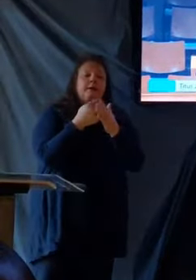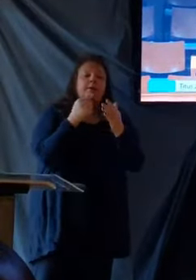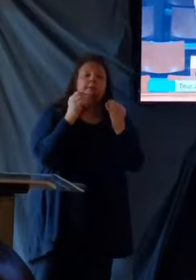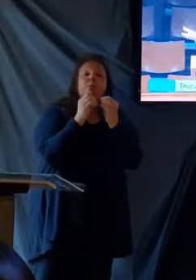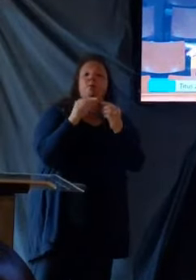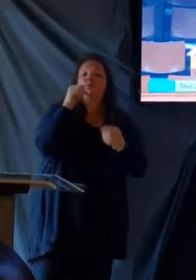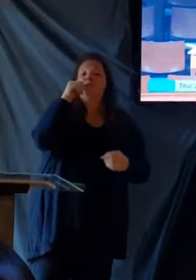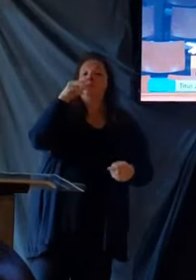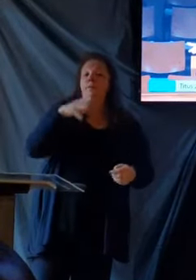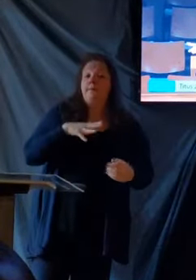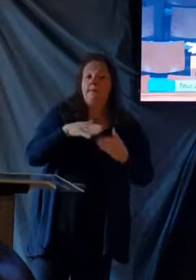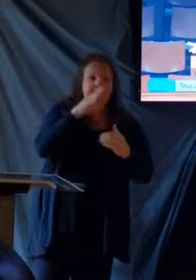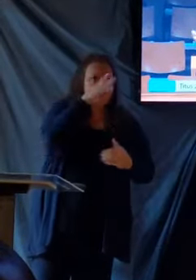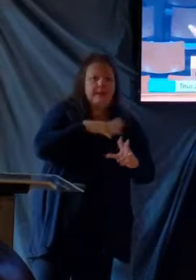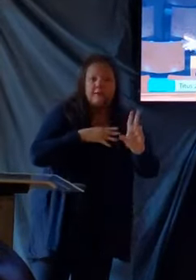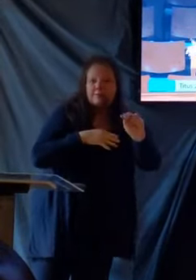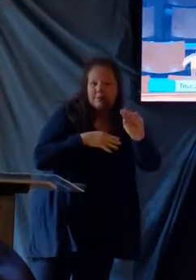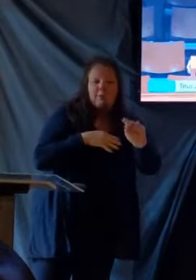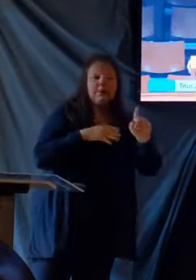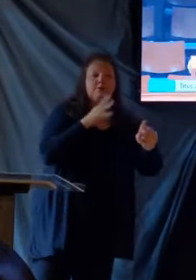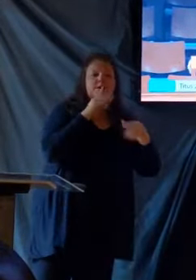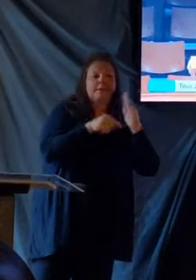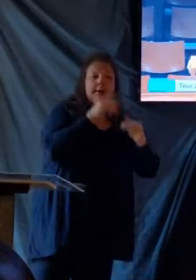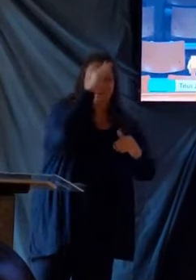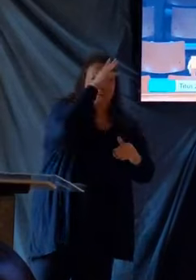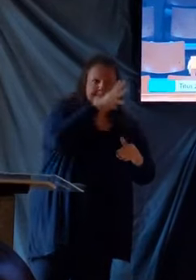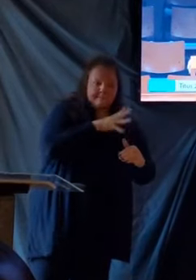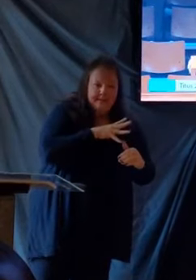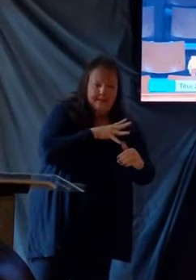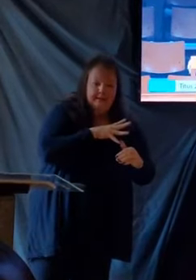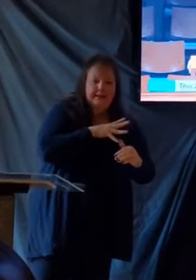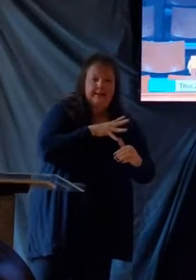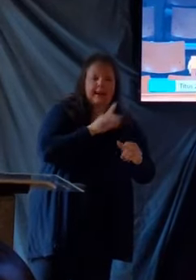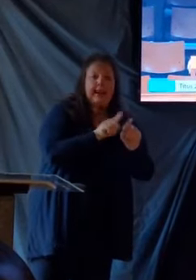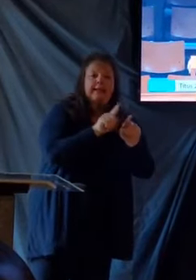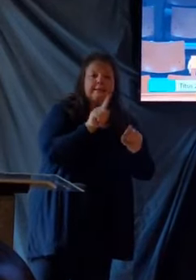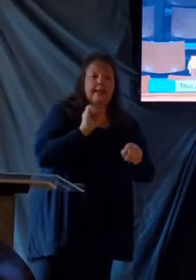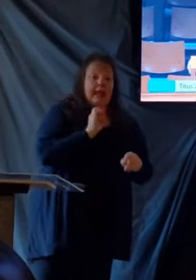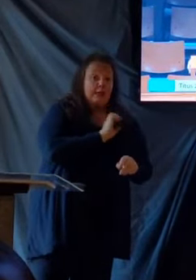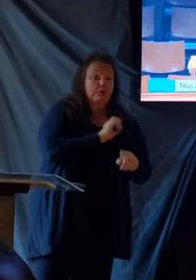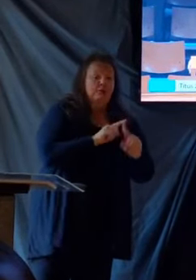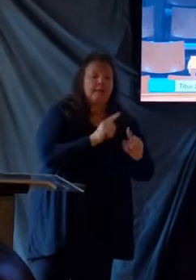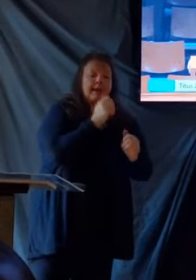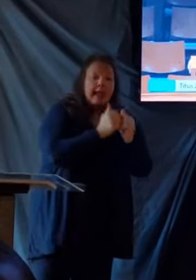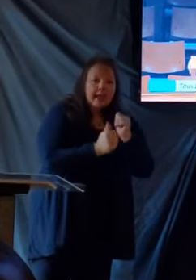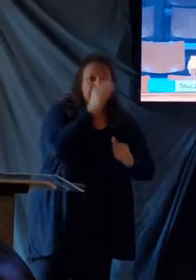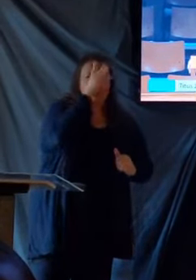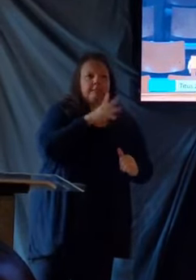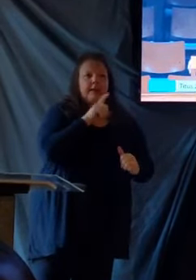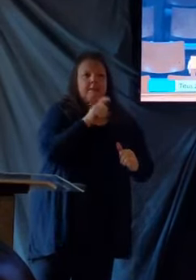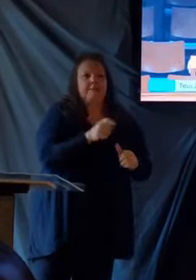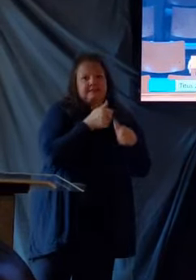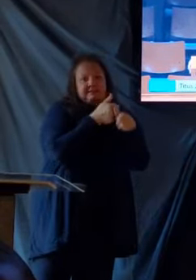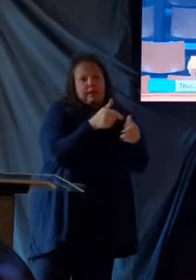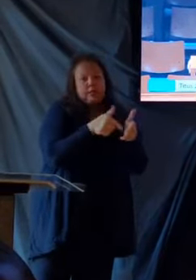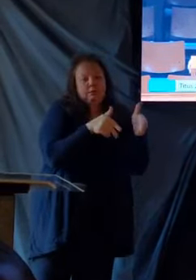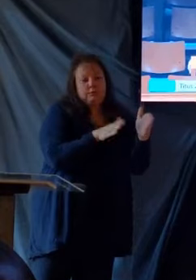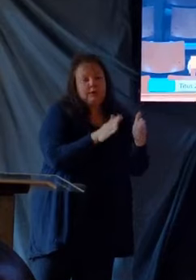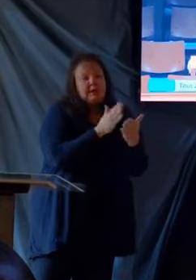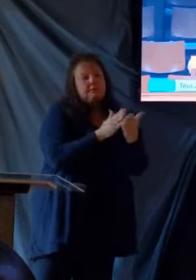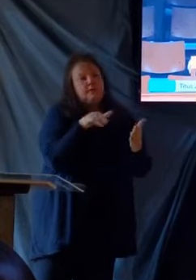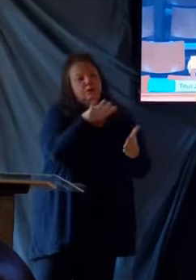He's talked about what godly men ought to be elders. But every man ought to ascribe to godliness, not just elders. But certain